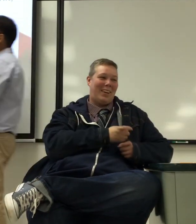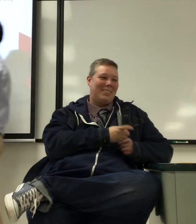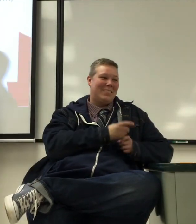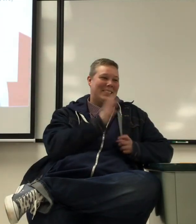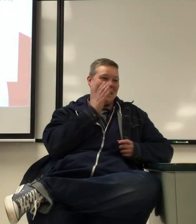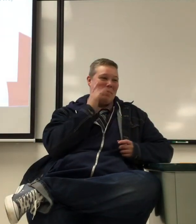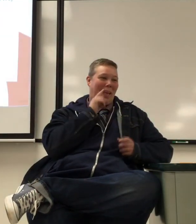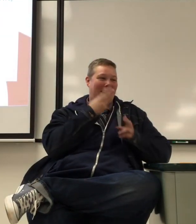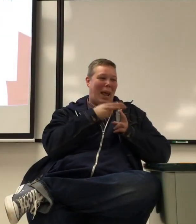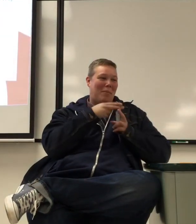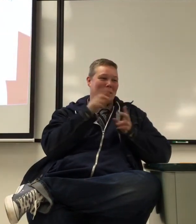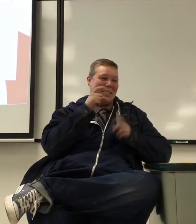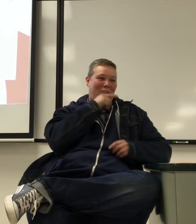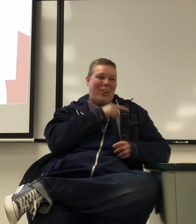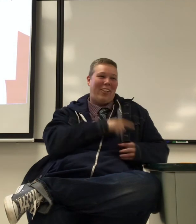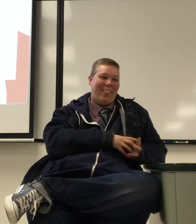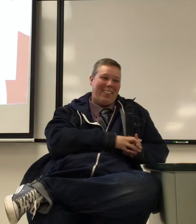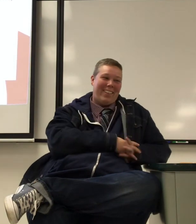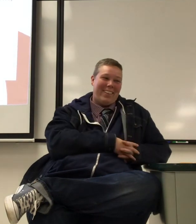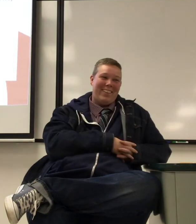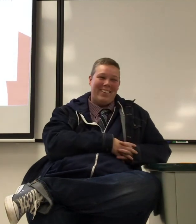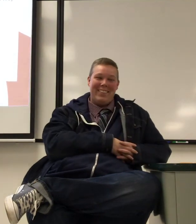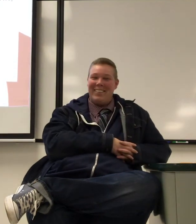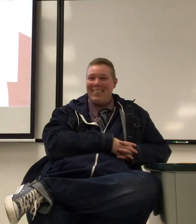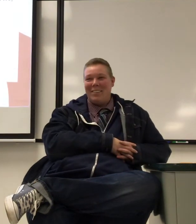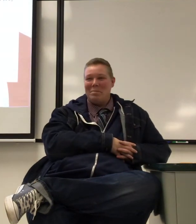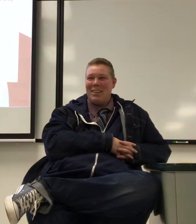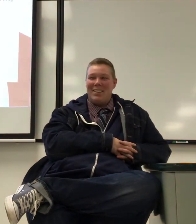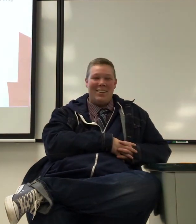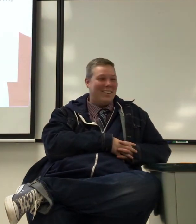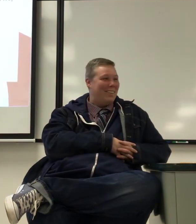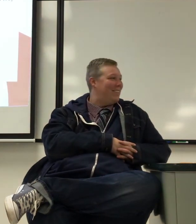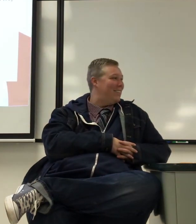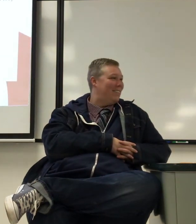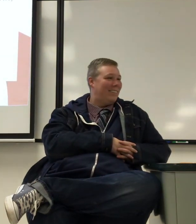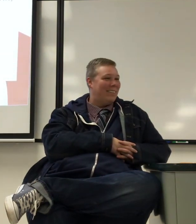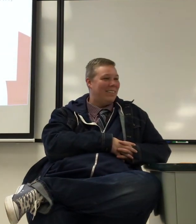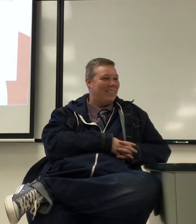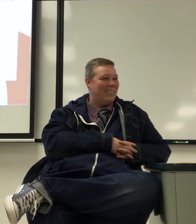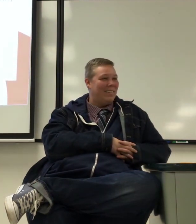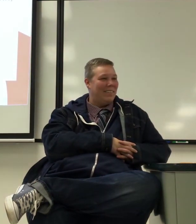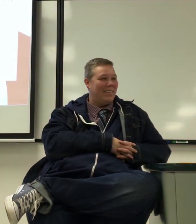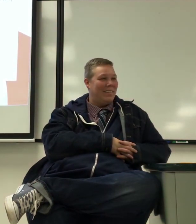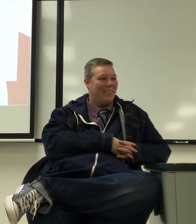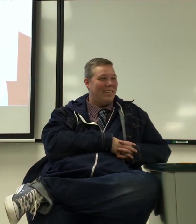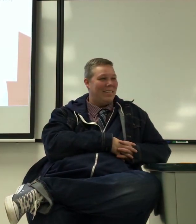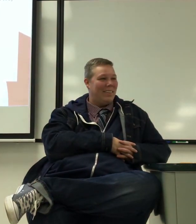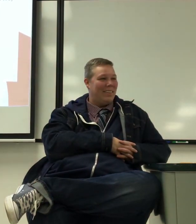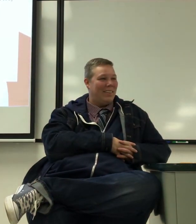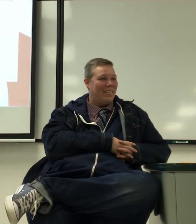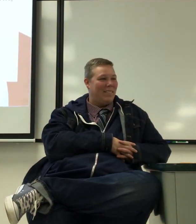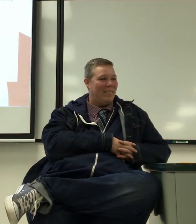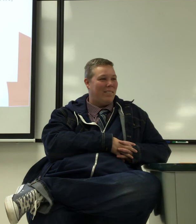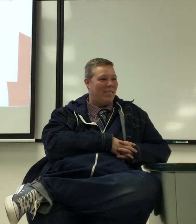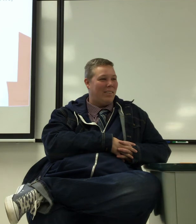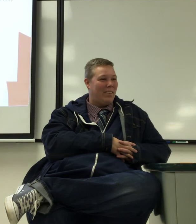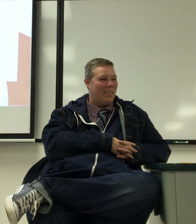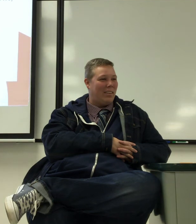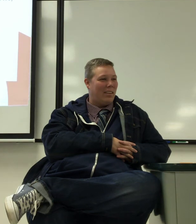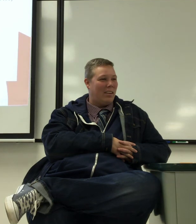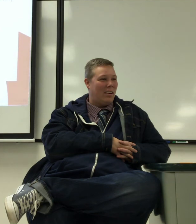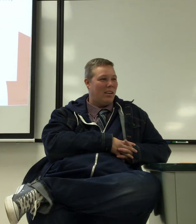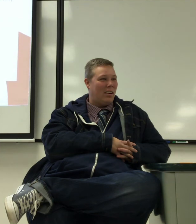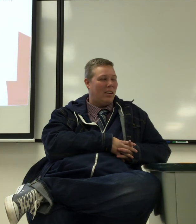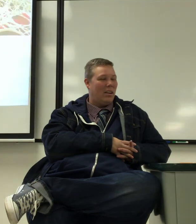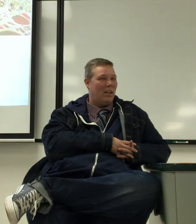The platelets of the plug, they're loosely knit, but when reinforced by fibrin threads, they become a strong clot. So it's all about the fibrin